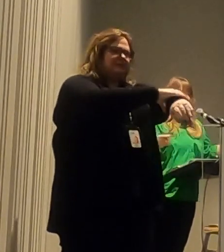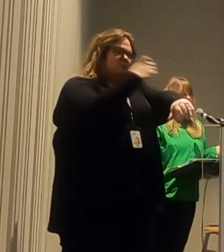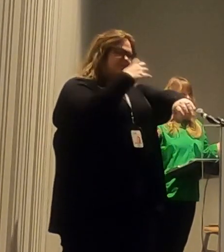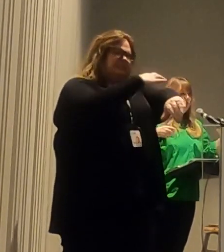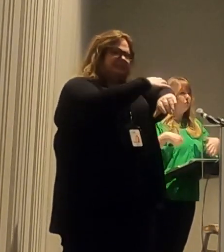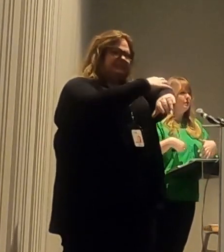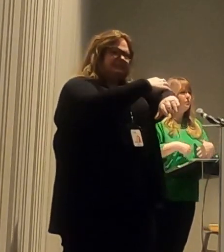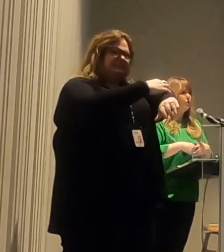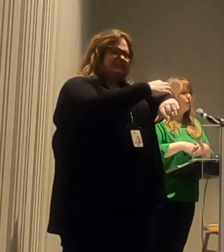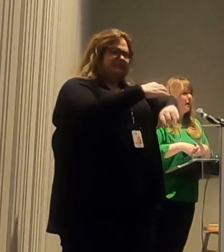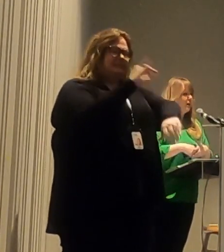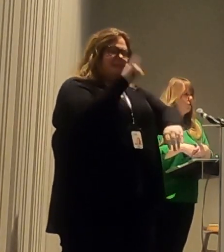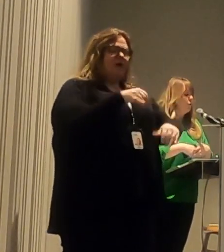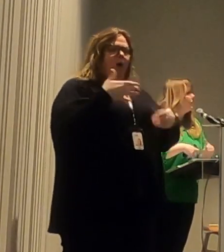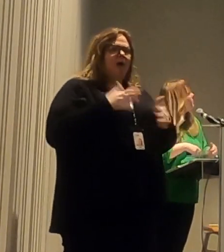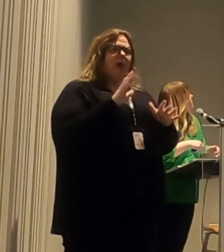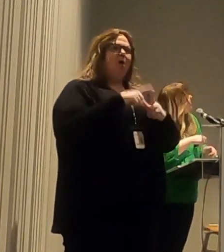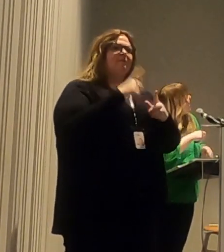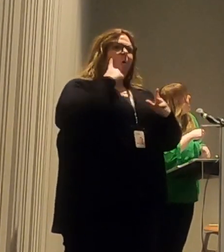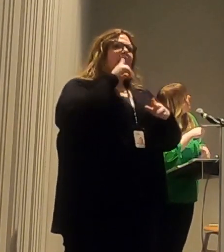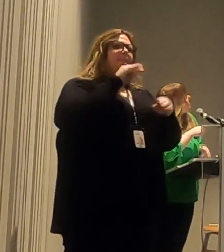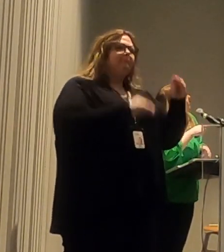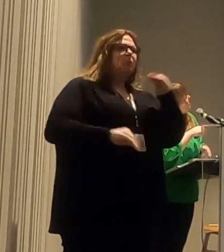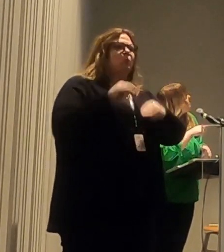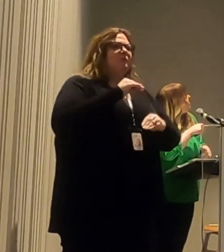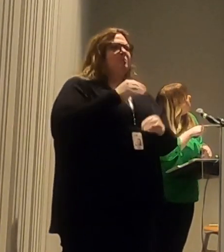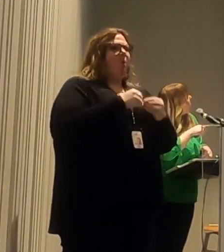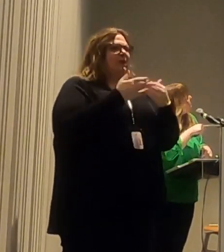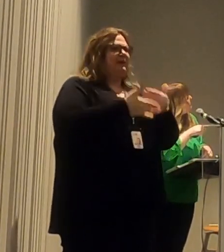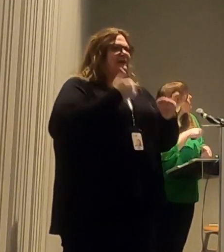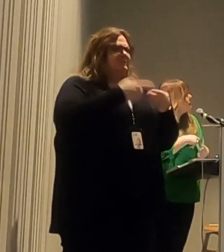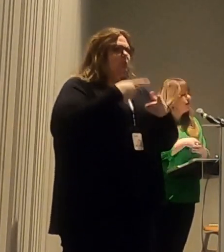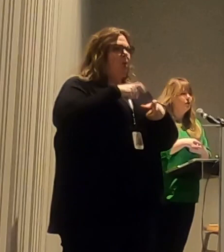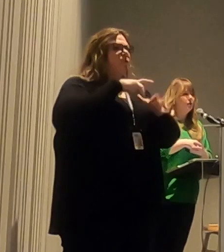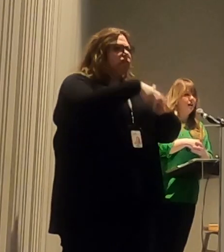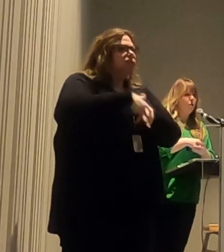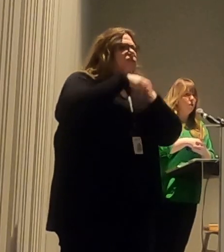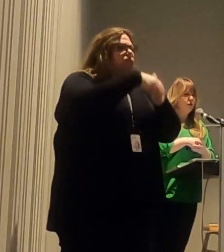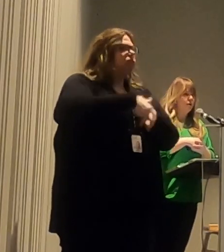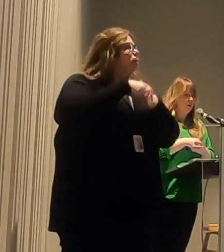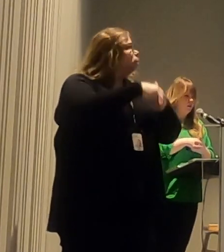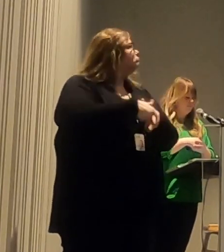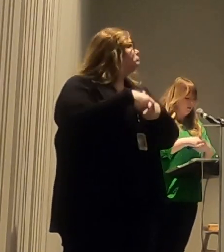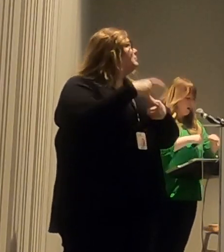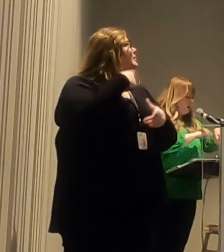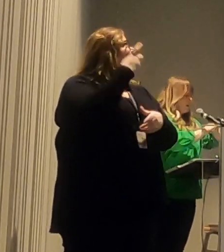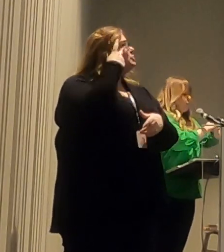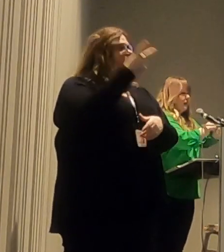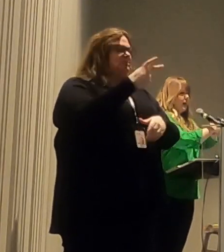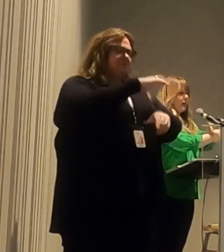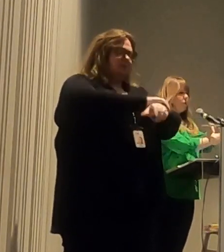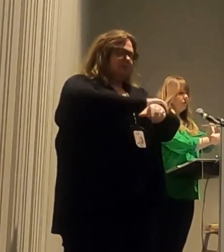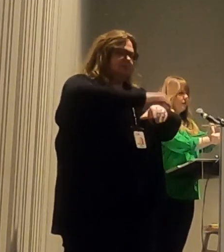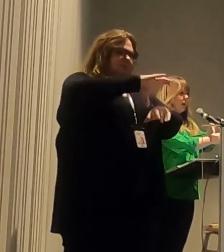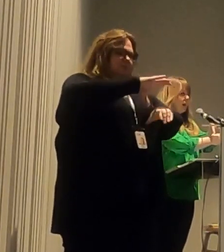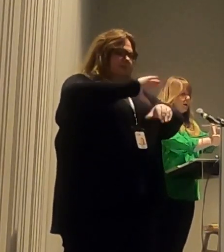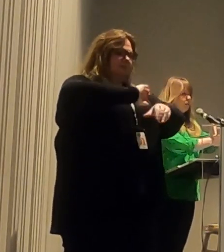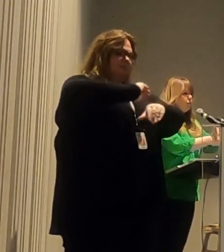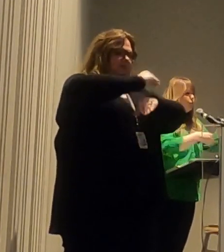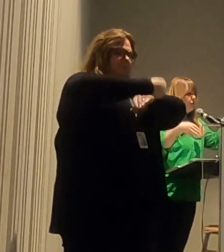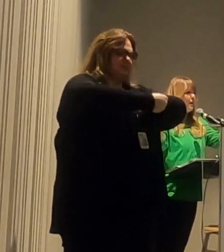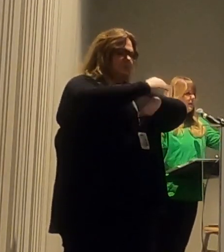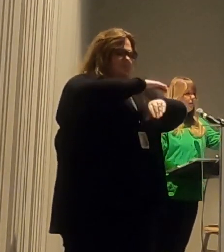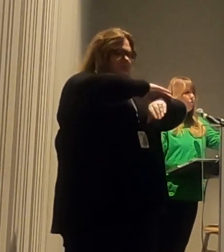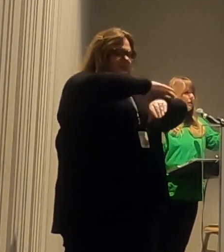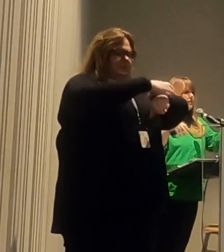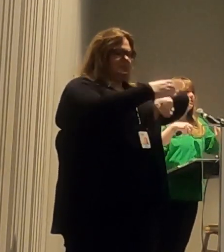would facilitate movement when riding a horse. And then there are these cuffs that look like a horse hoof that would lay over the